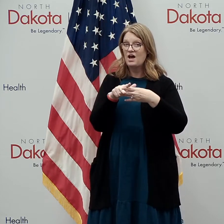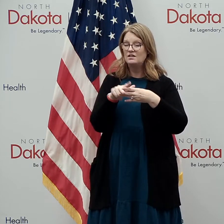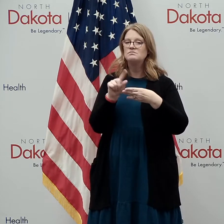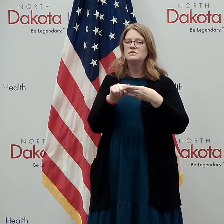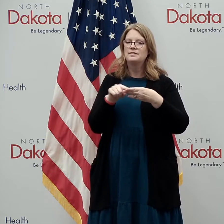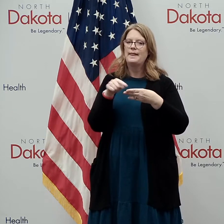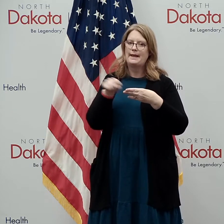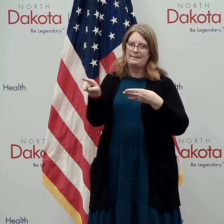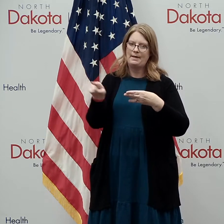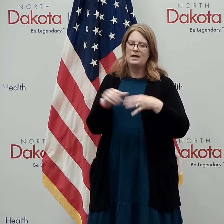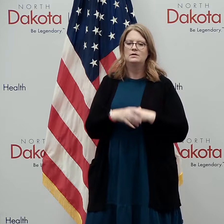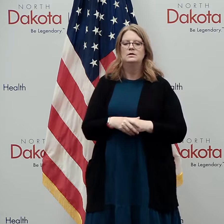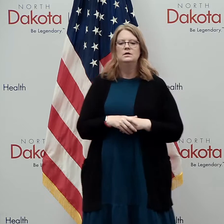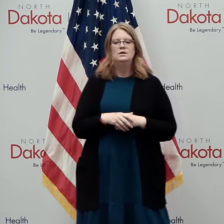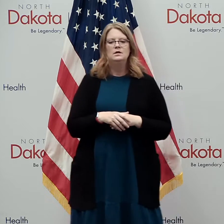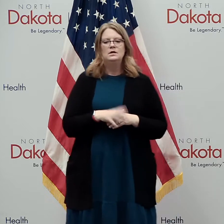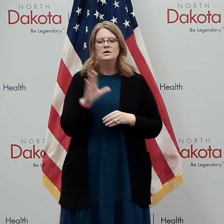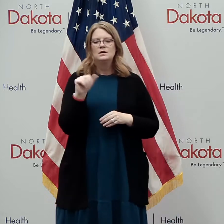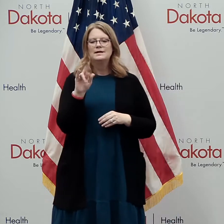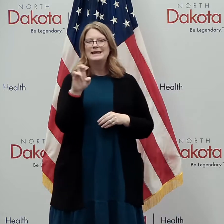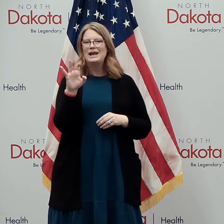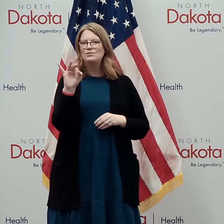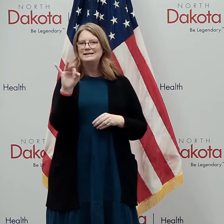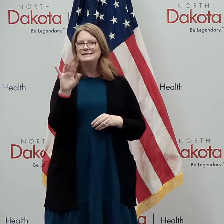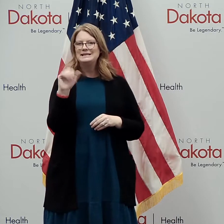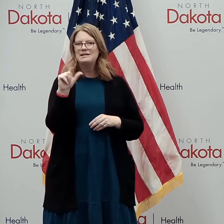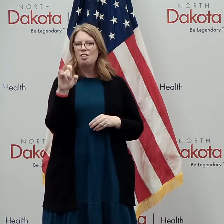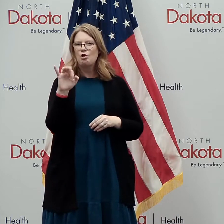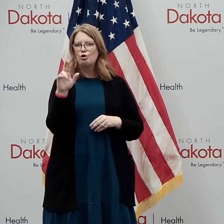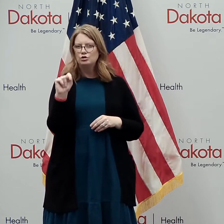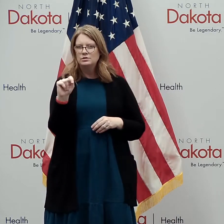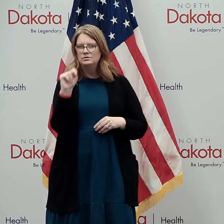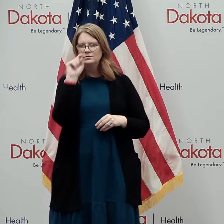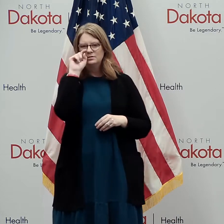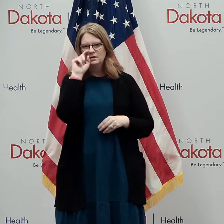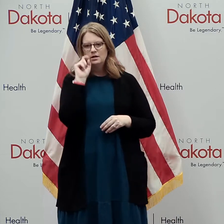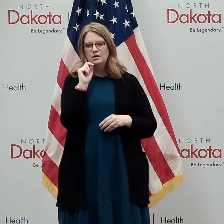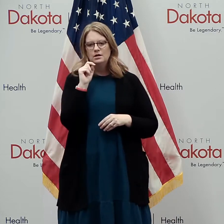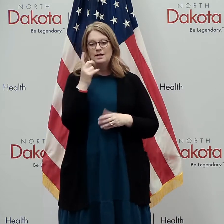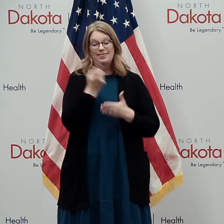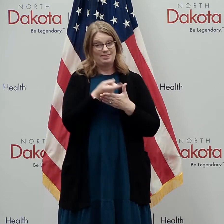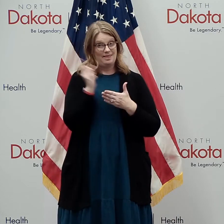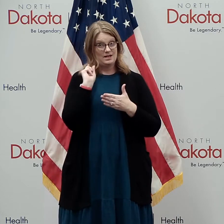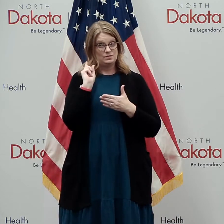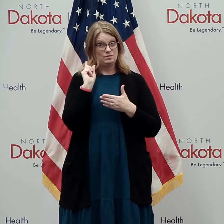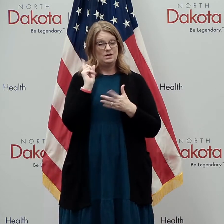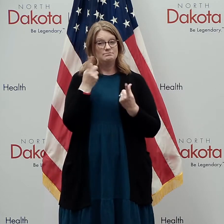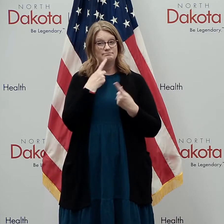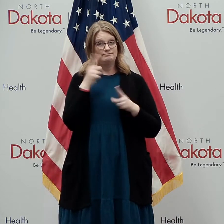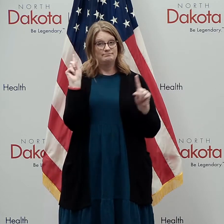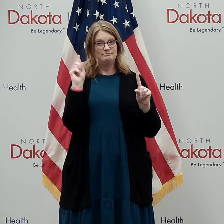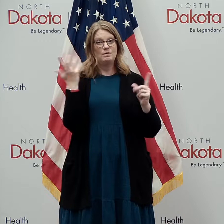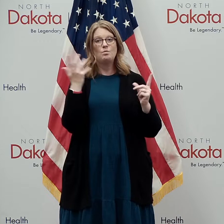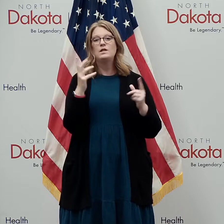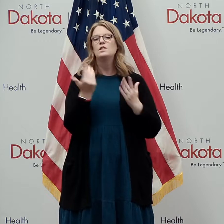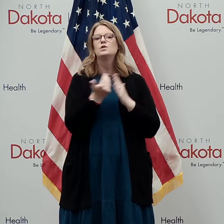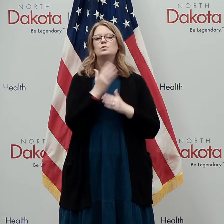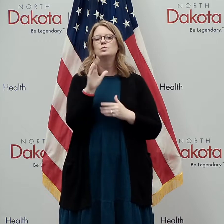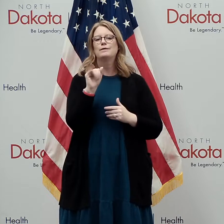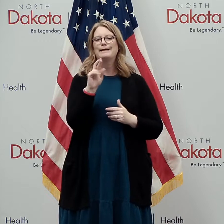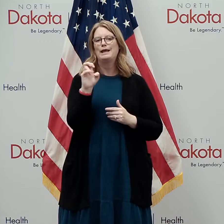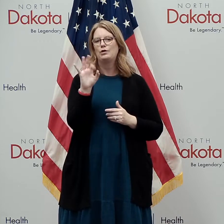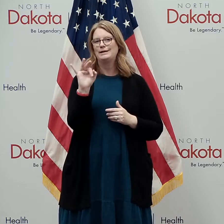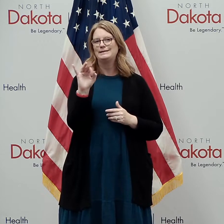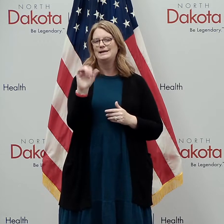Next up is a CARE-19 alert update. Last week we announced the new